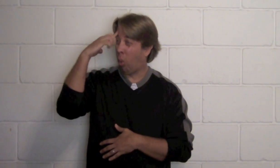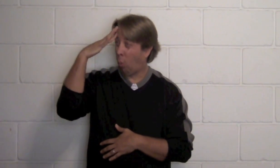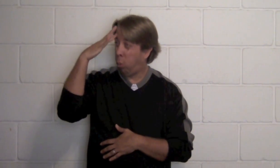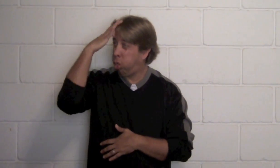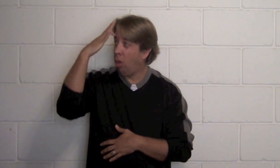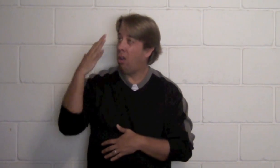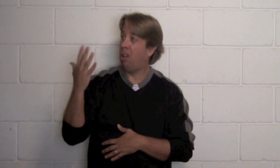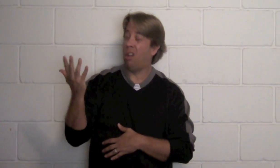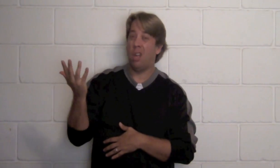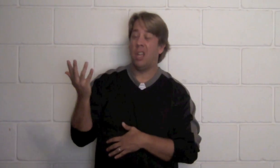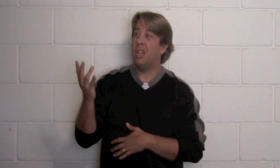you 2.